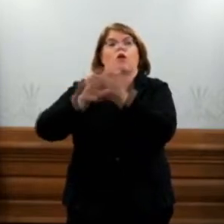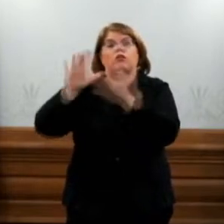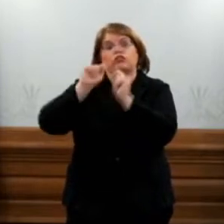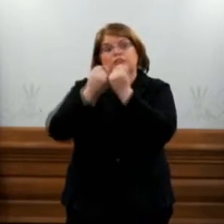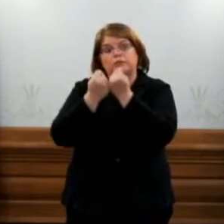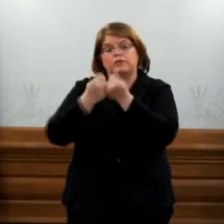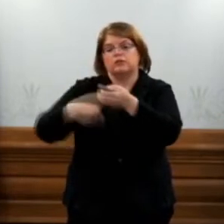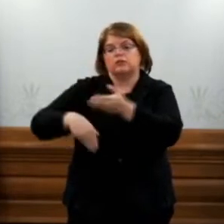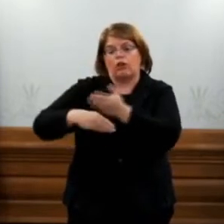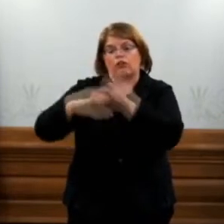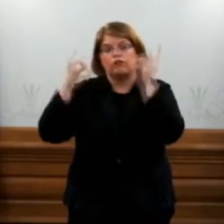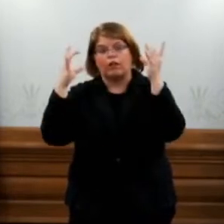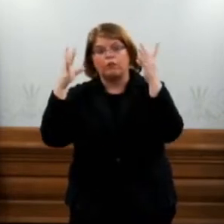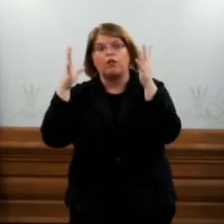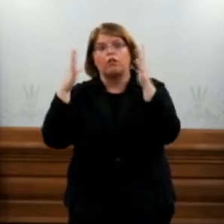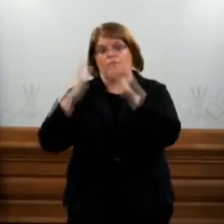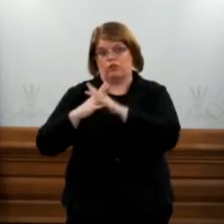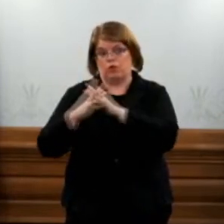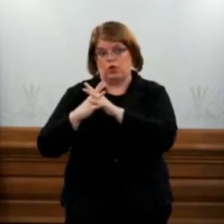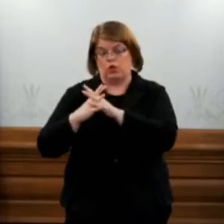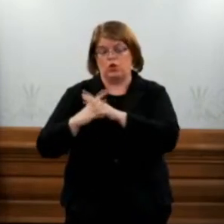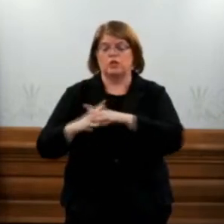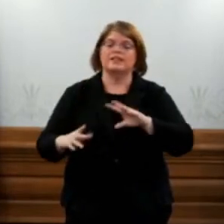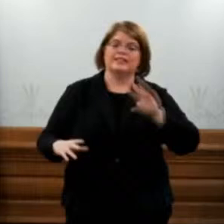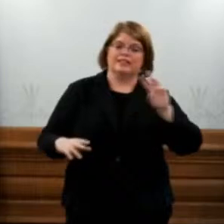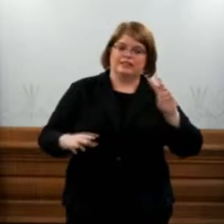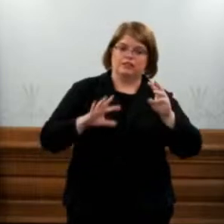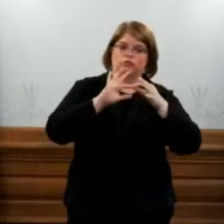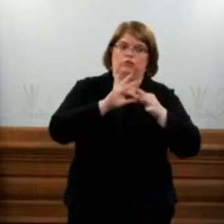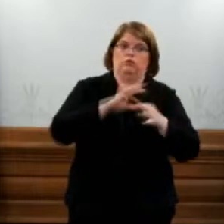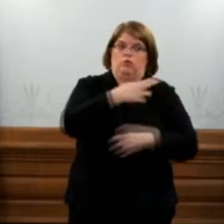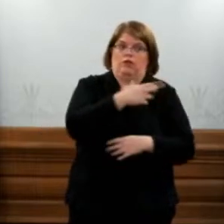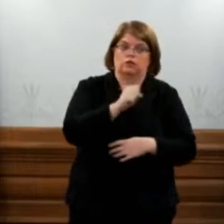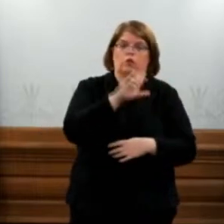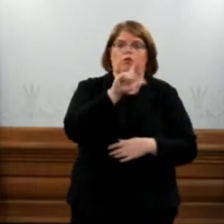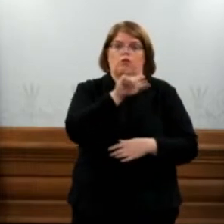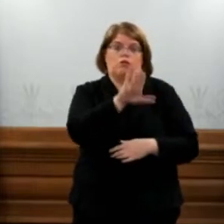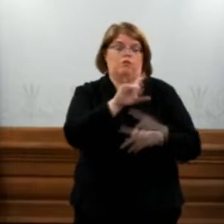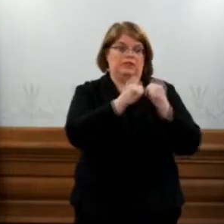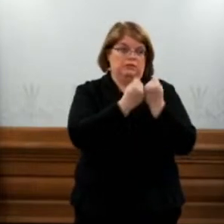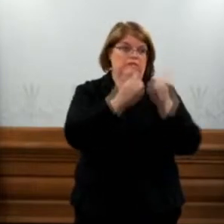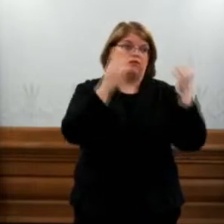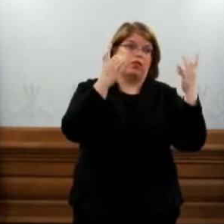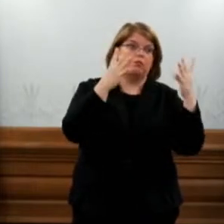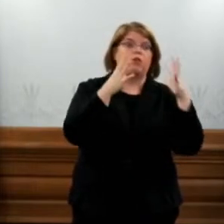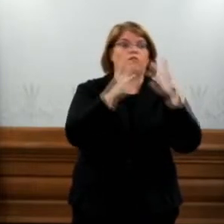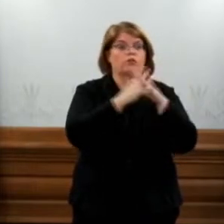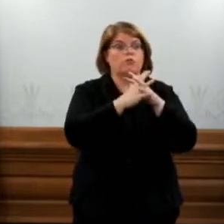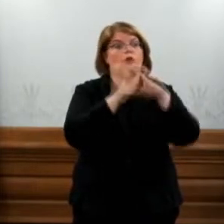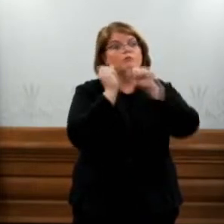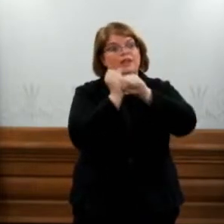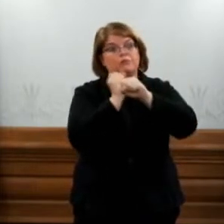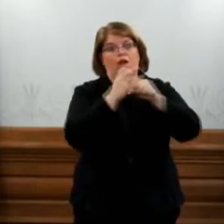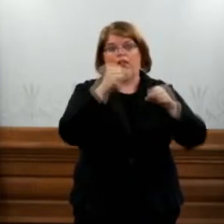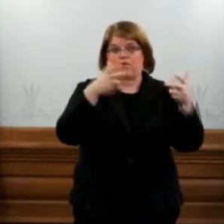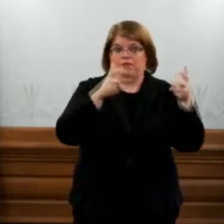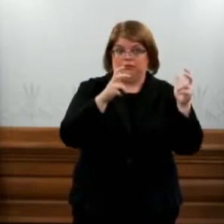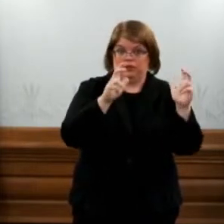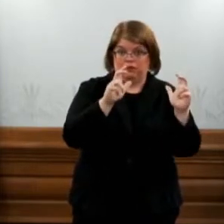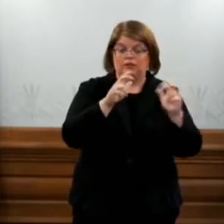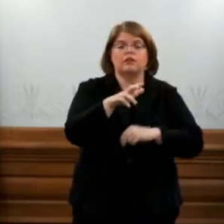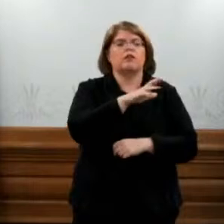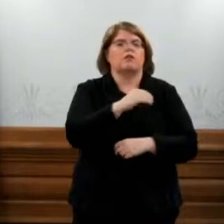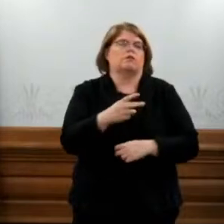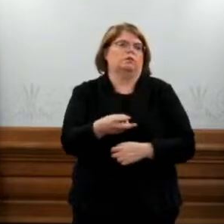football. 6 are among high school or club teams, including volleyball, football, baseball, and basketball. And there are